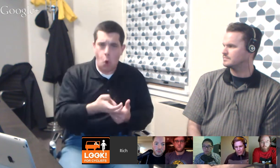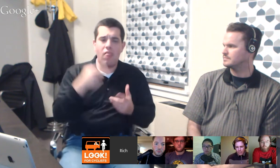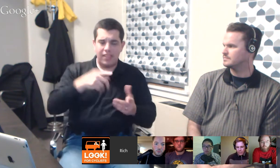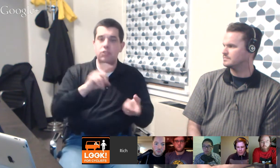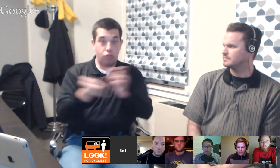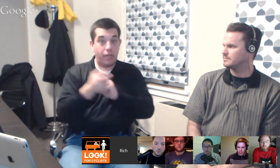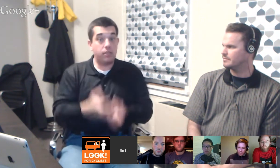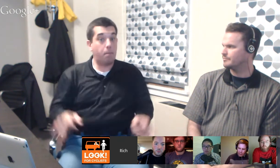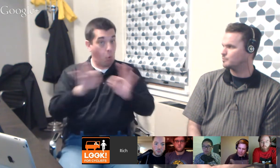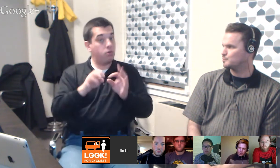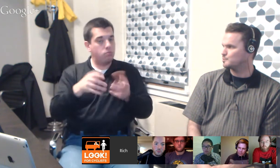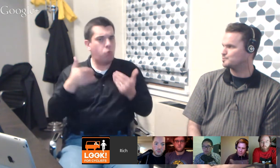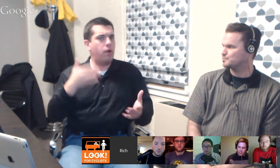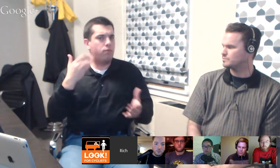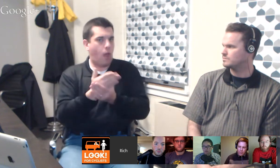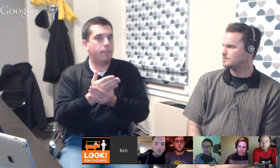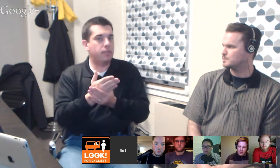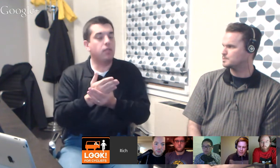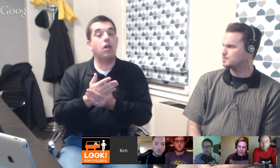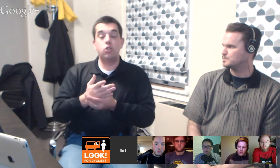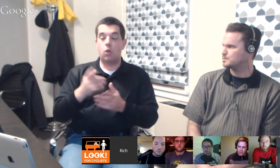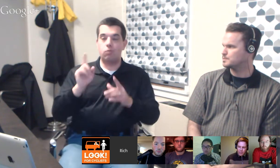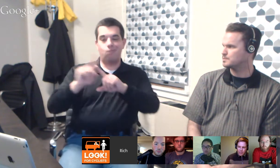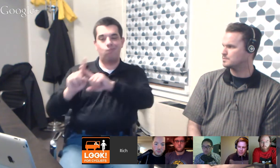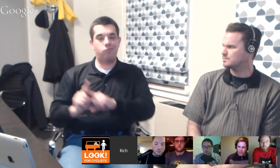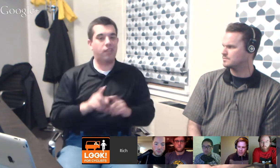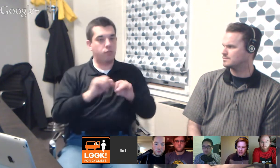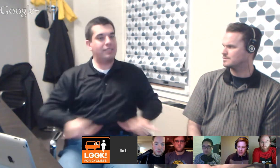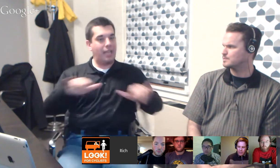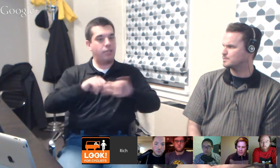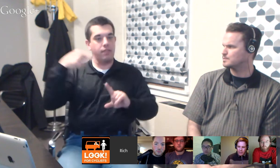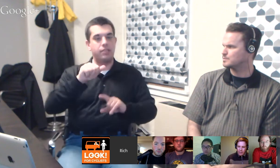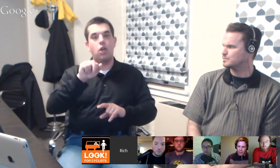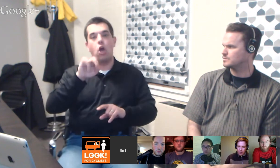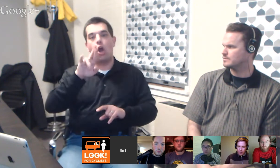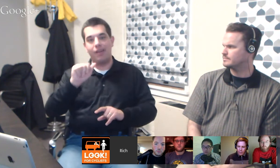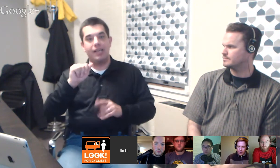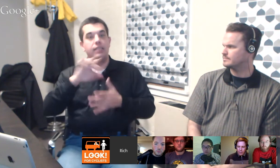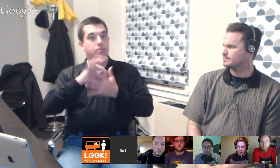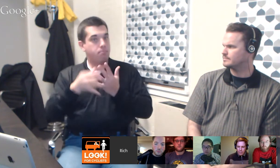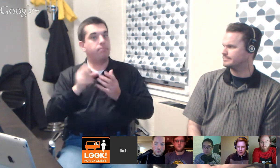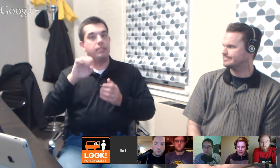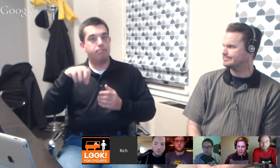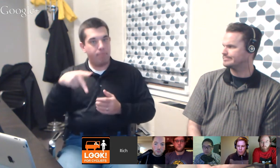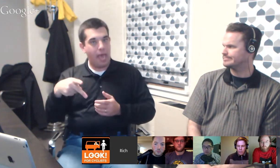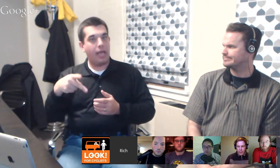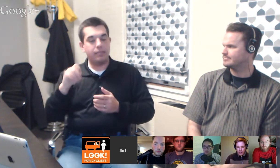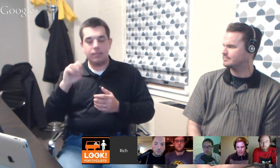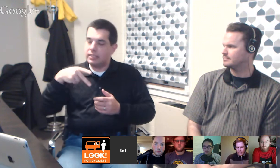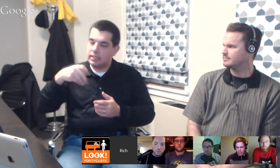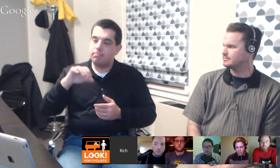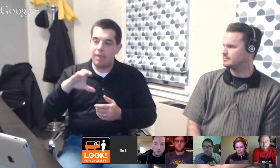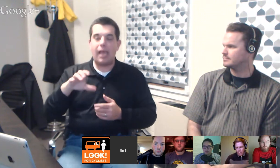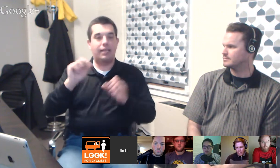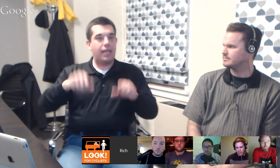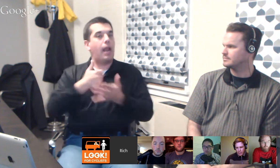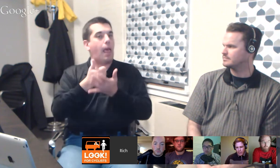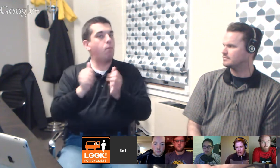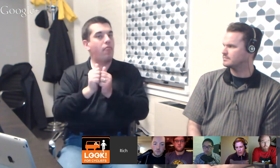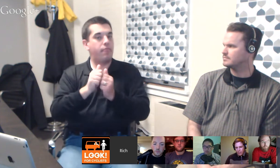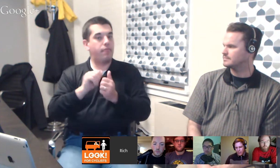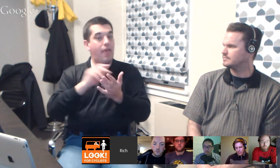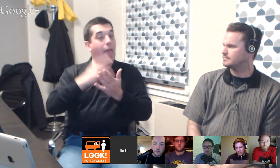important. So there's all kinds of new standards in this ARIA spec that can help with kind of the newer applications we're writing,